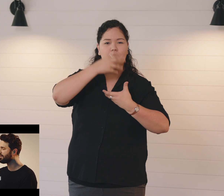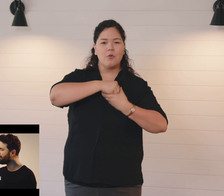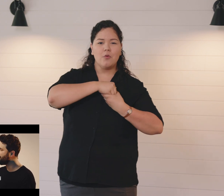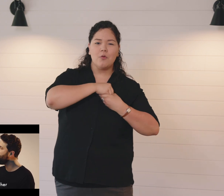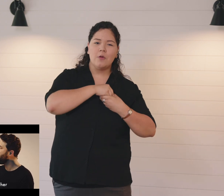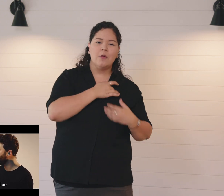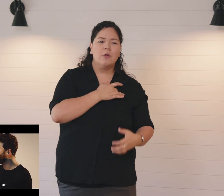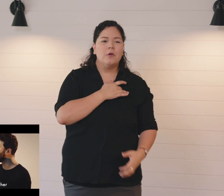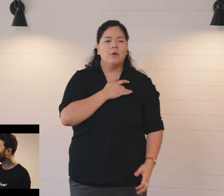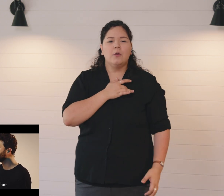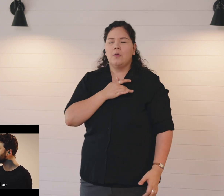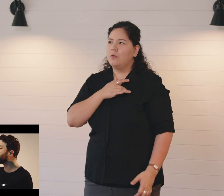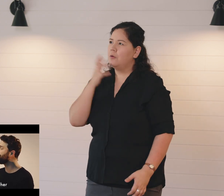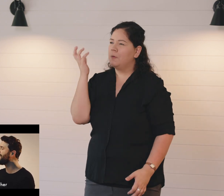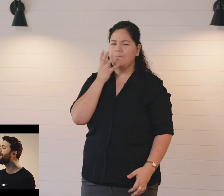God.